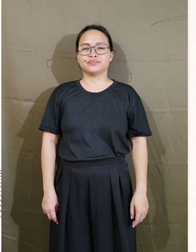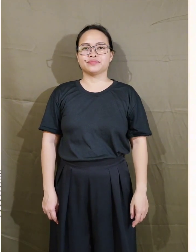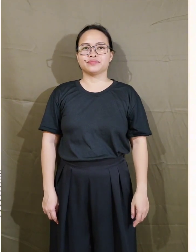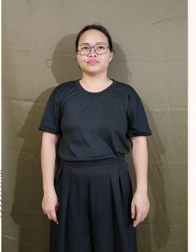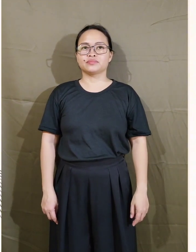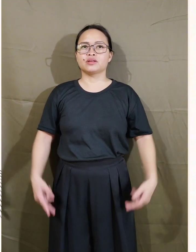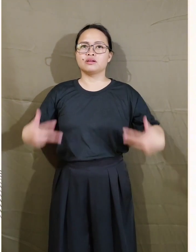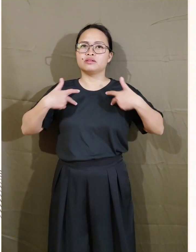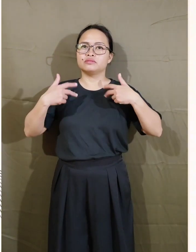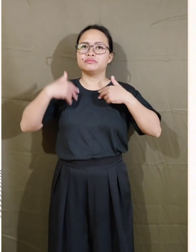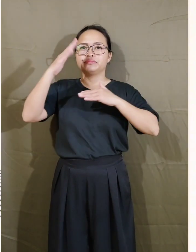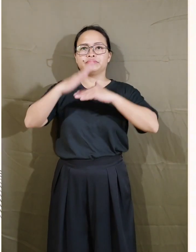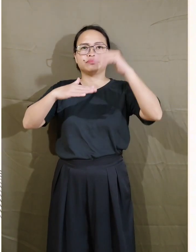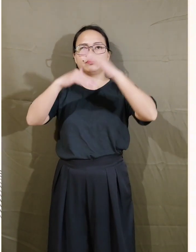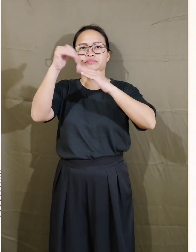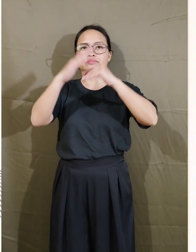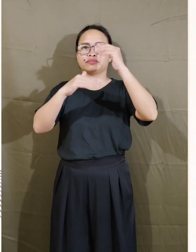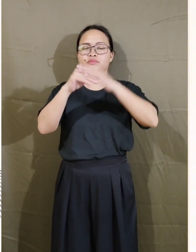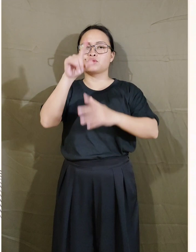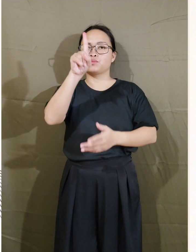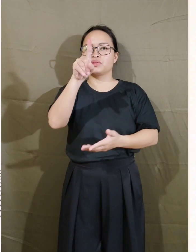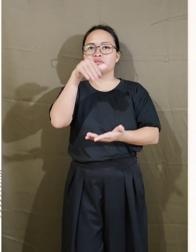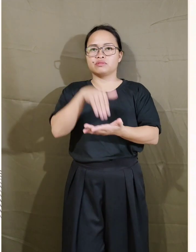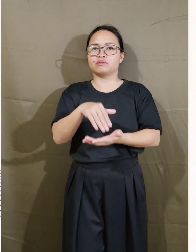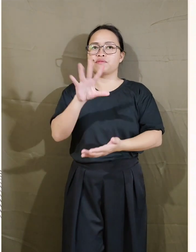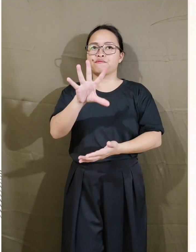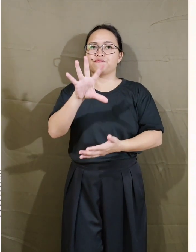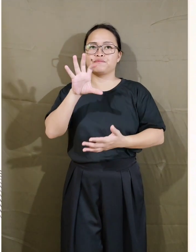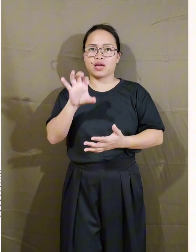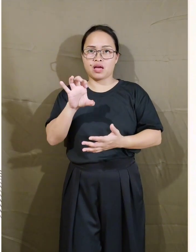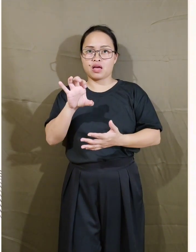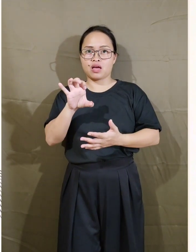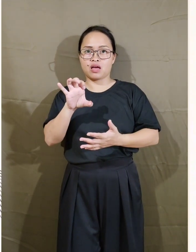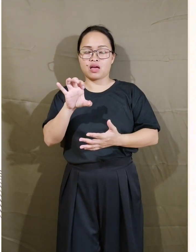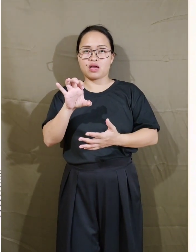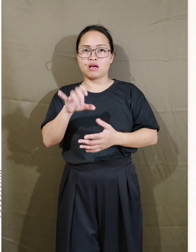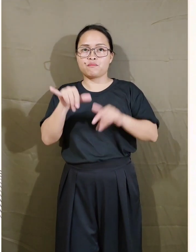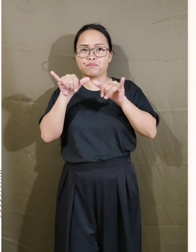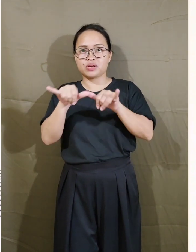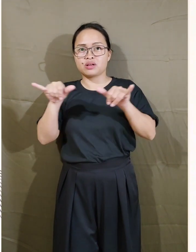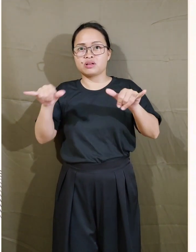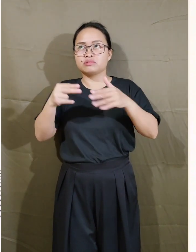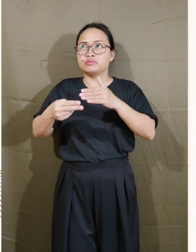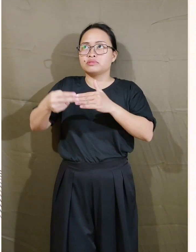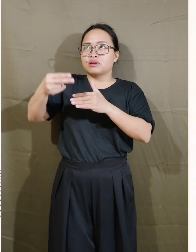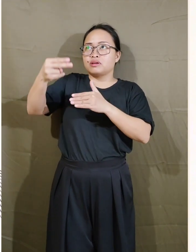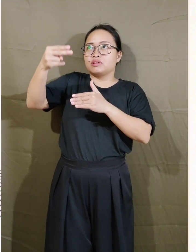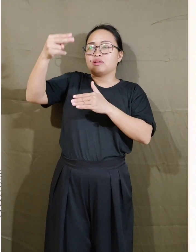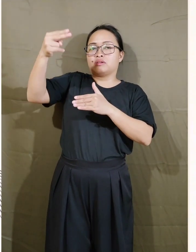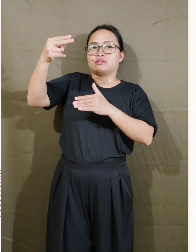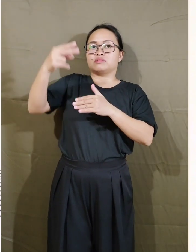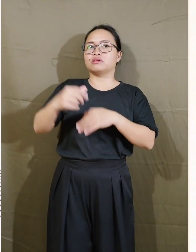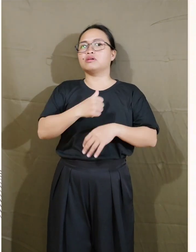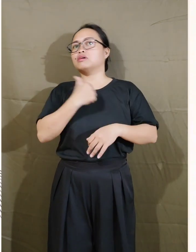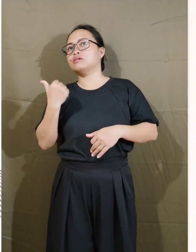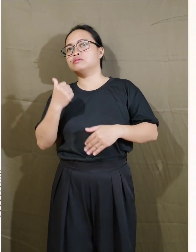A building is 1,500 meters high and another building is